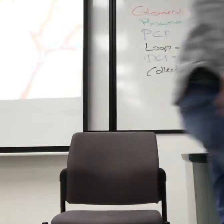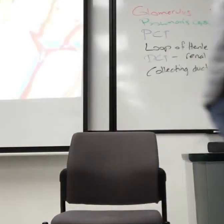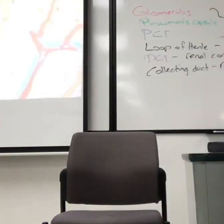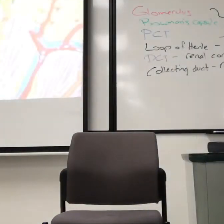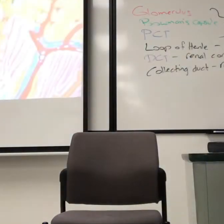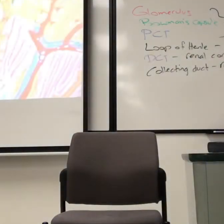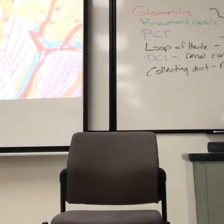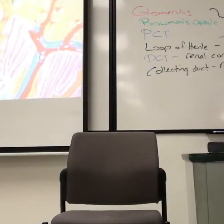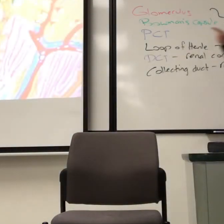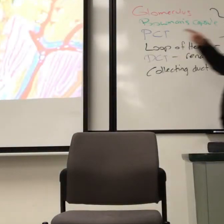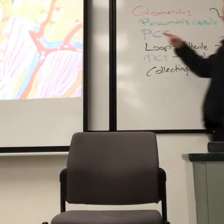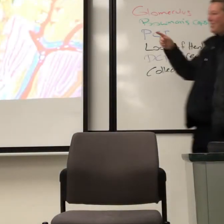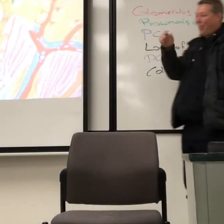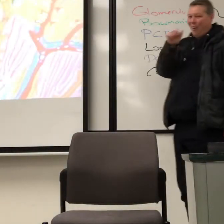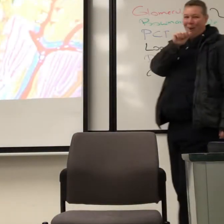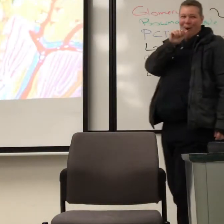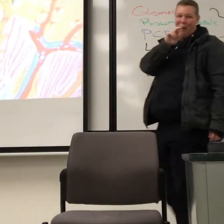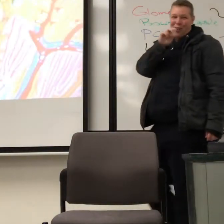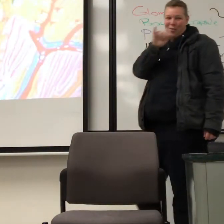and vein.